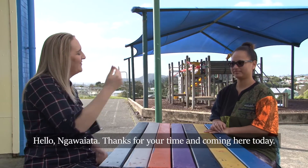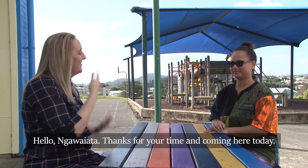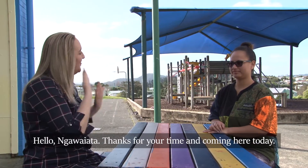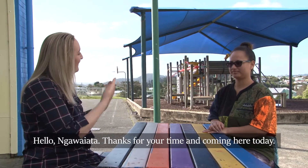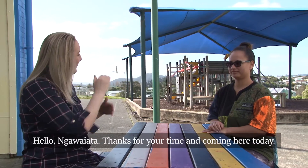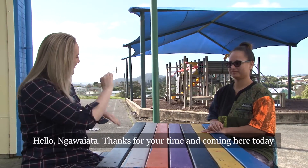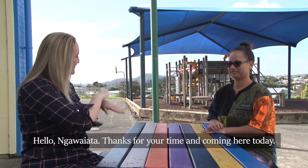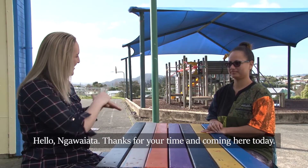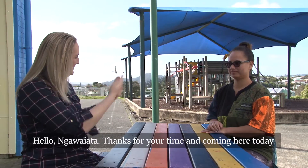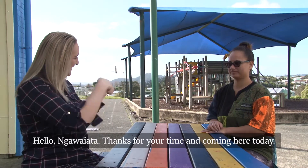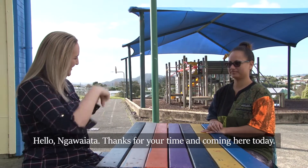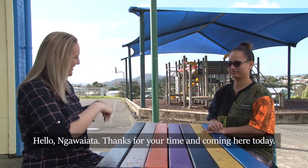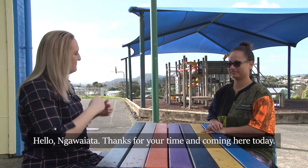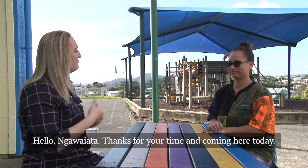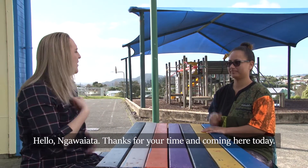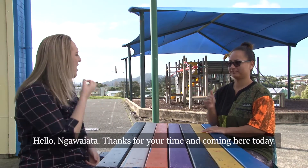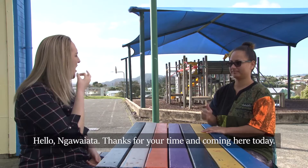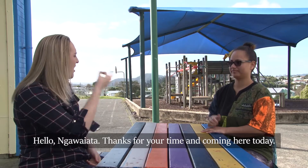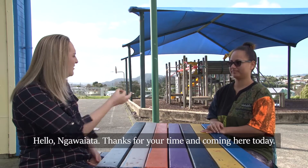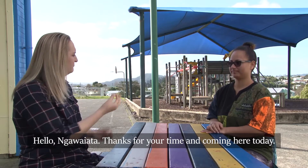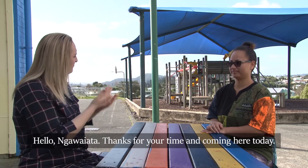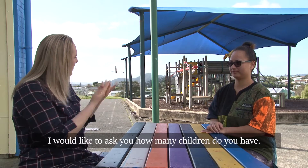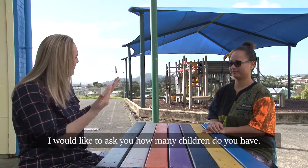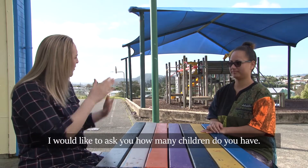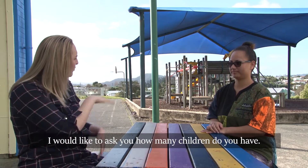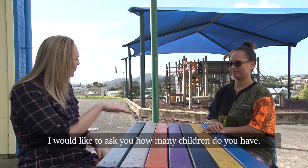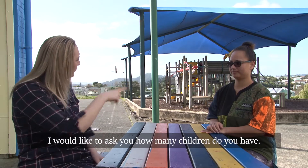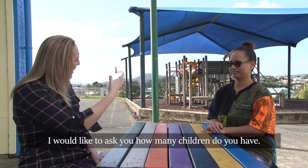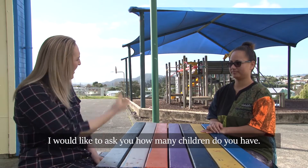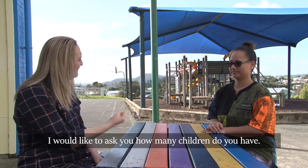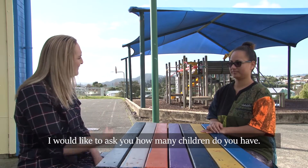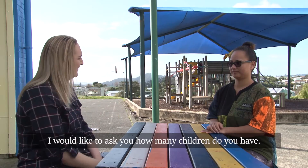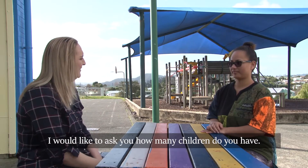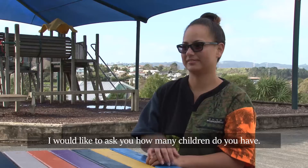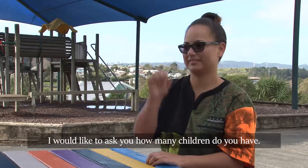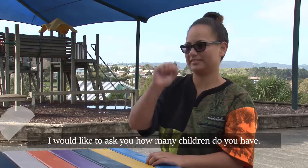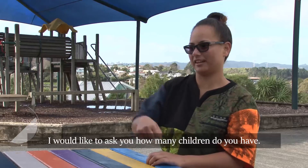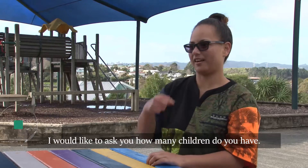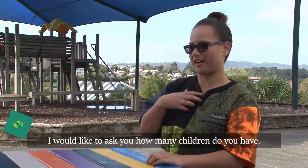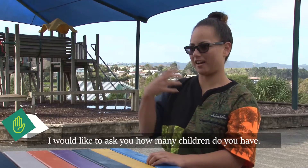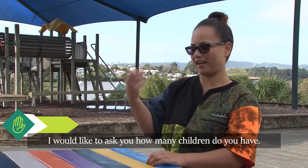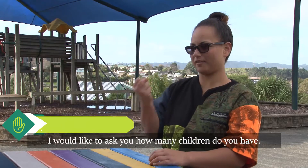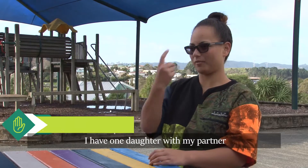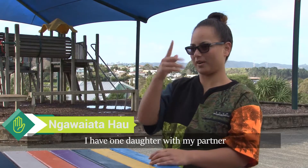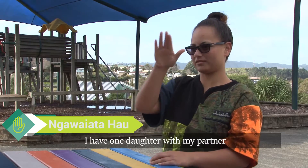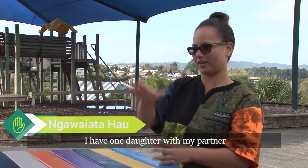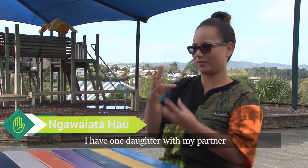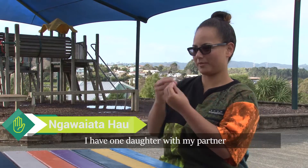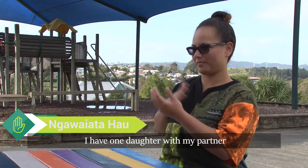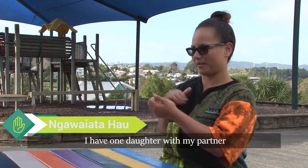Hello, Nawaiata. Thanks for your time and coming here today. I would like to ask you, how many children do you have? I have